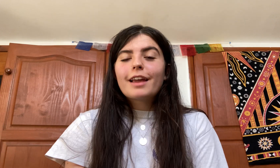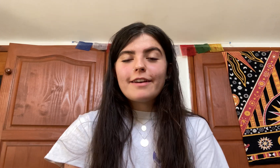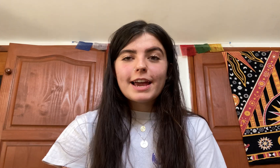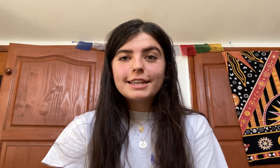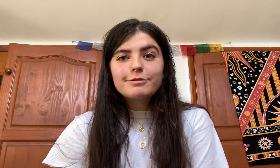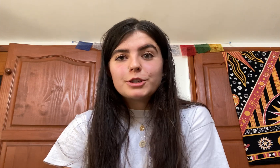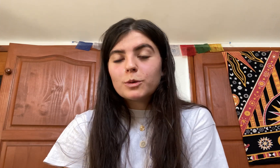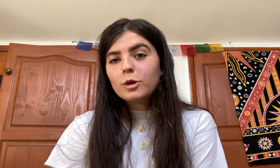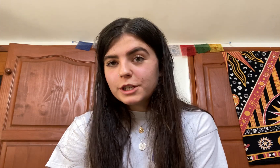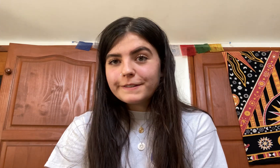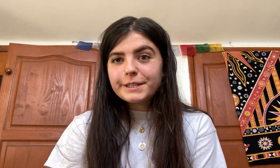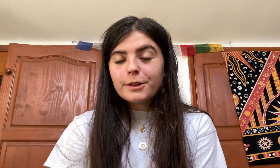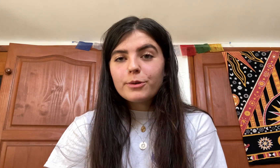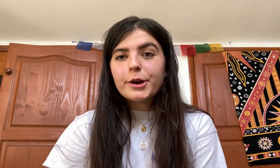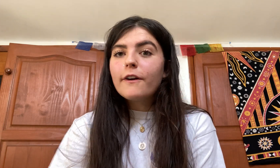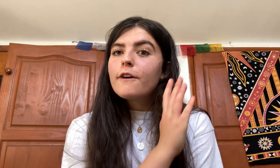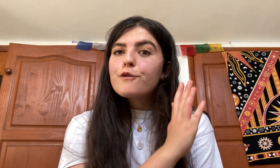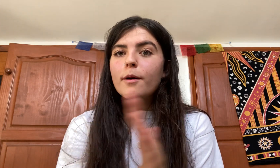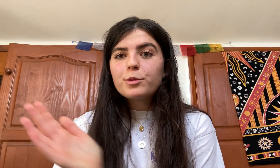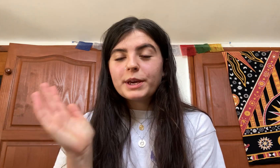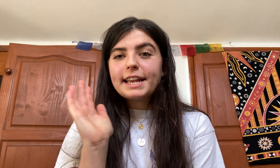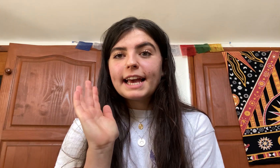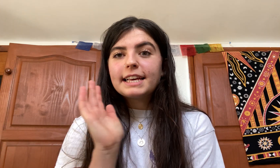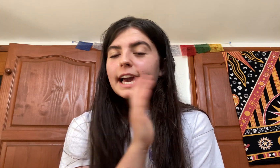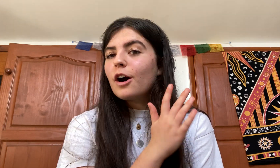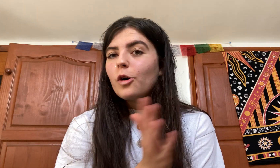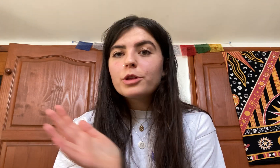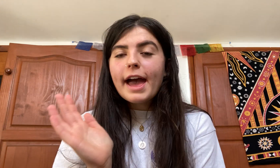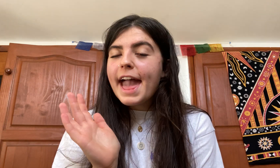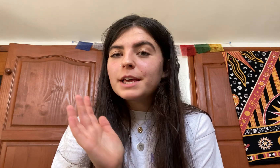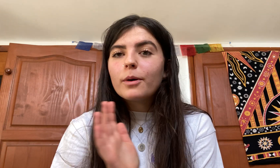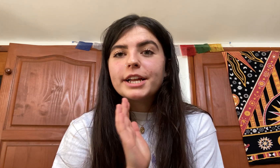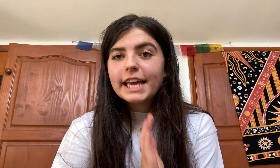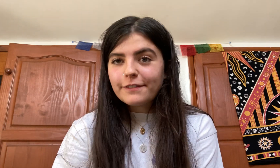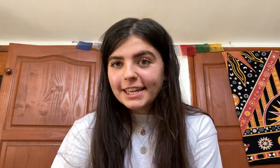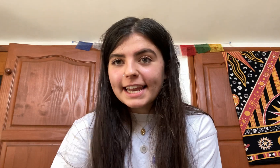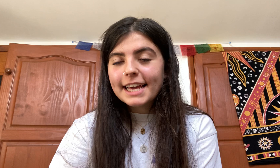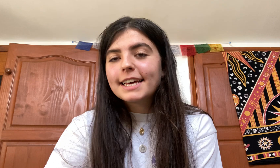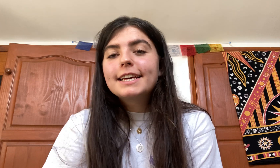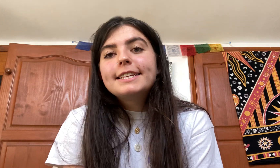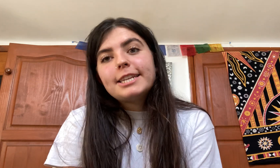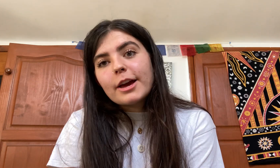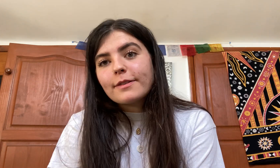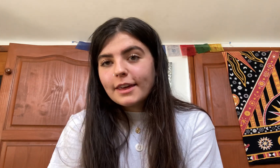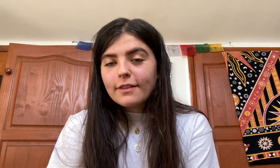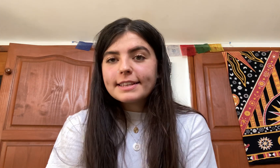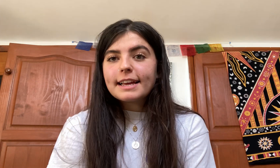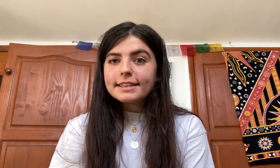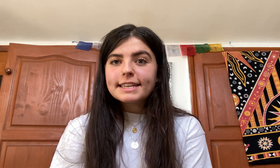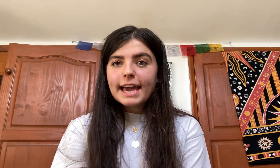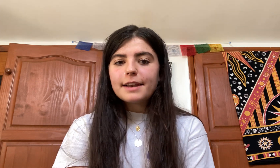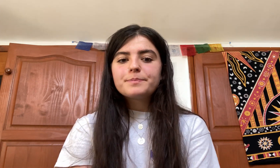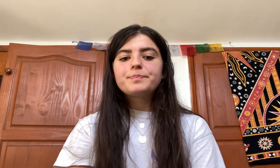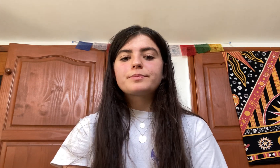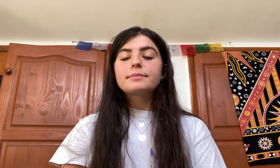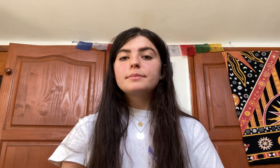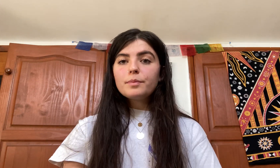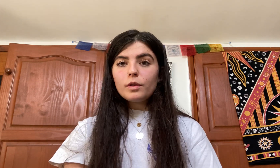and then you can watch this video through from the beginning or at any point if you'd like to know the other signs again.